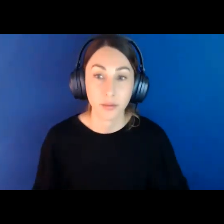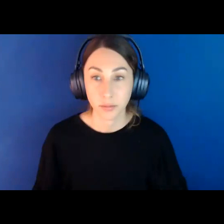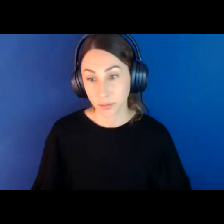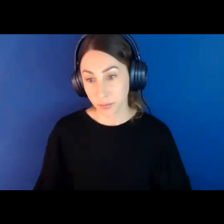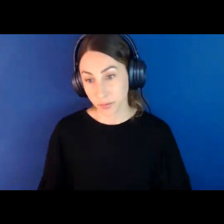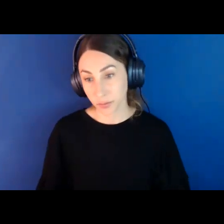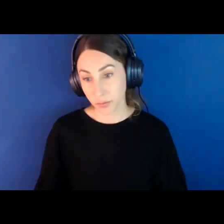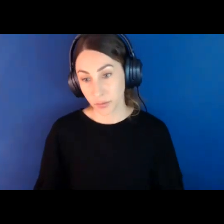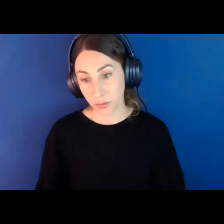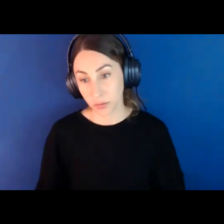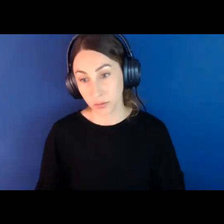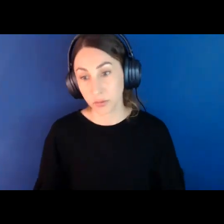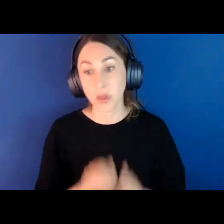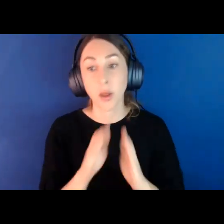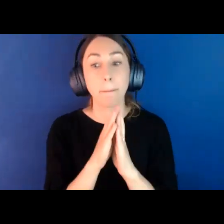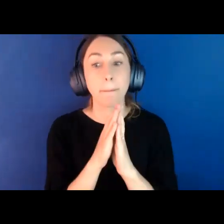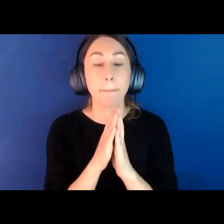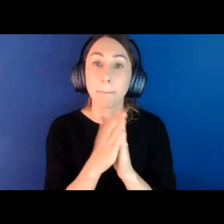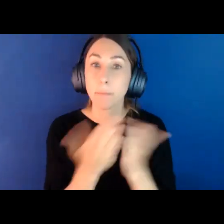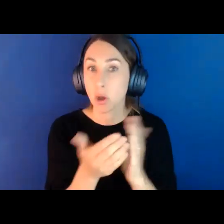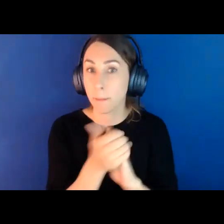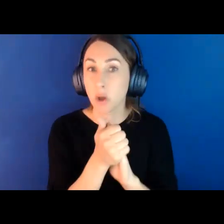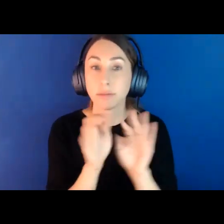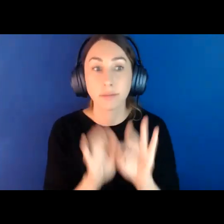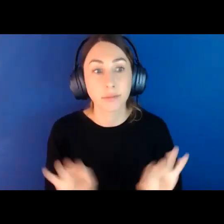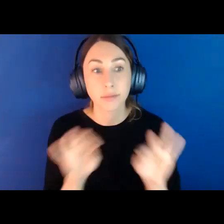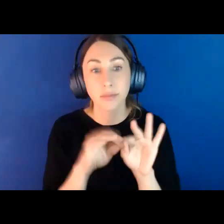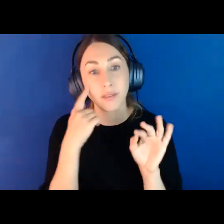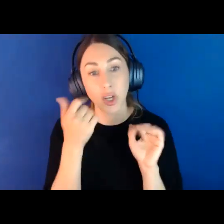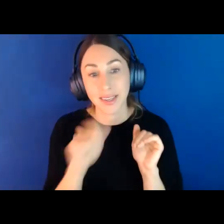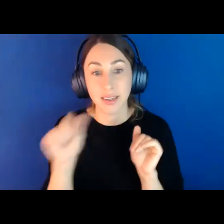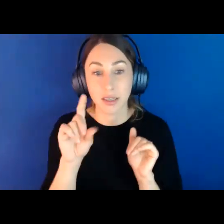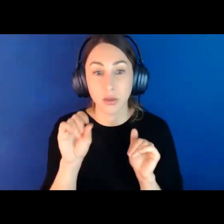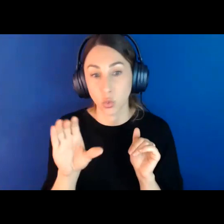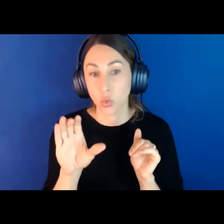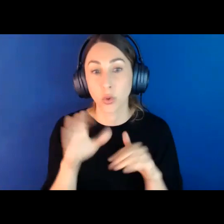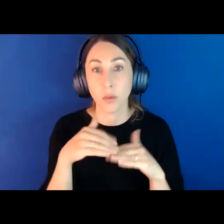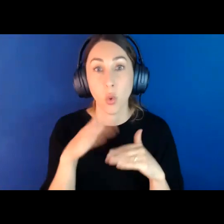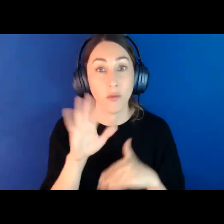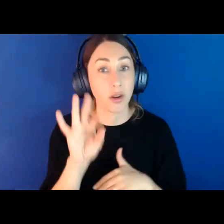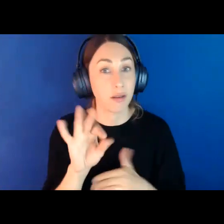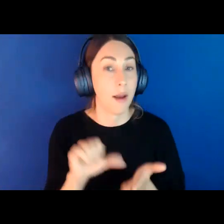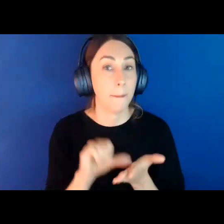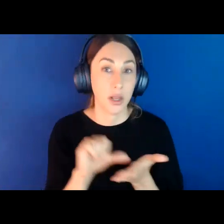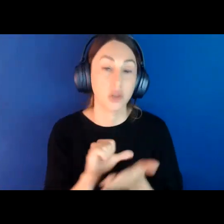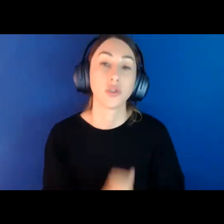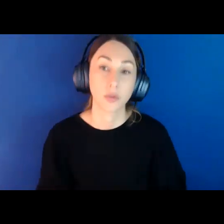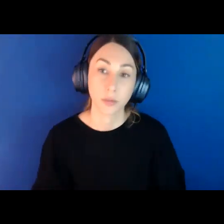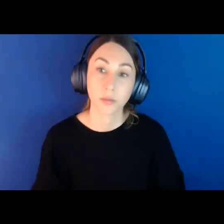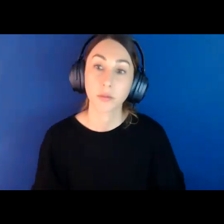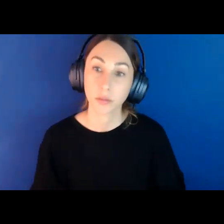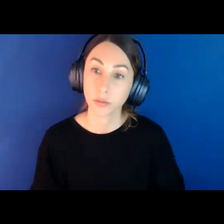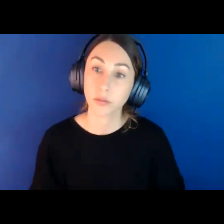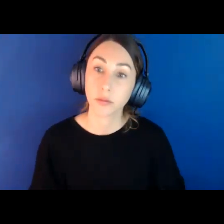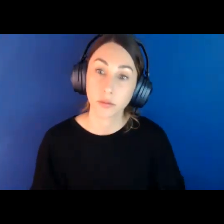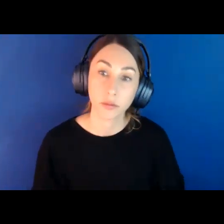There must be bookmarks from any document that is over 9 pages. So if